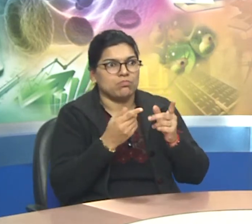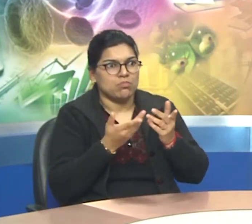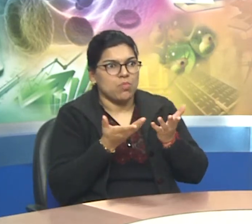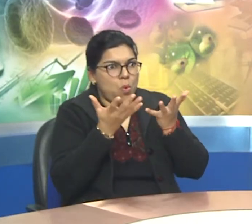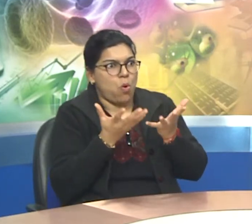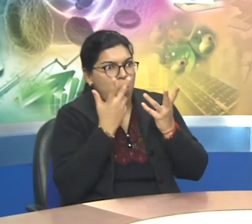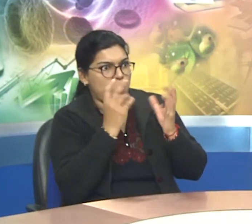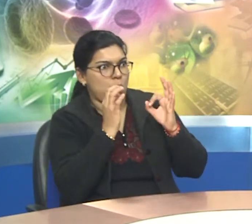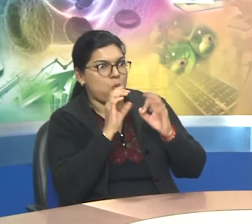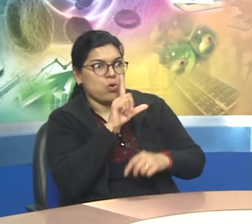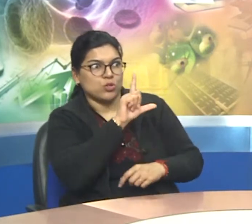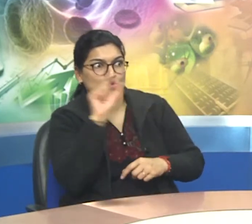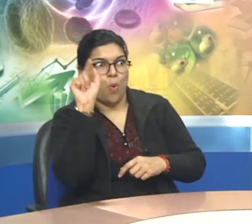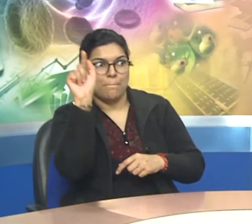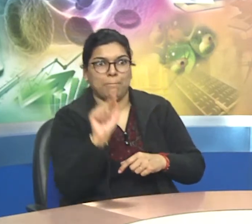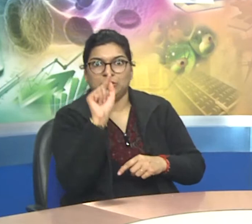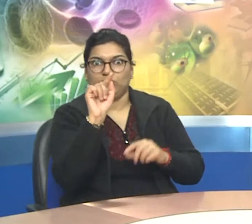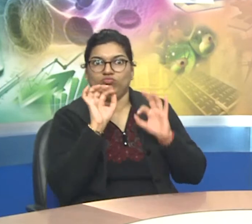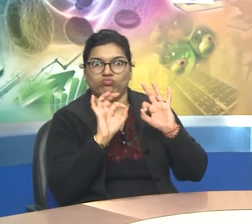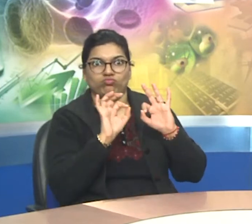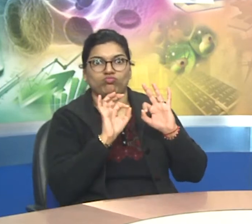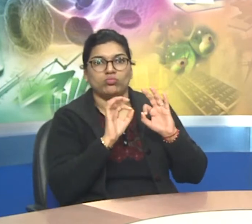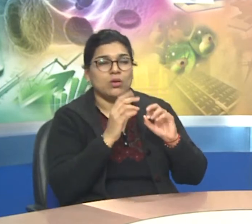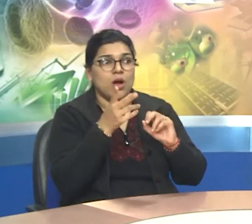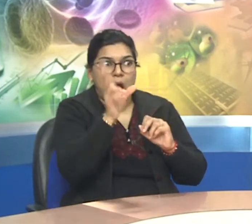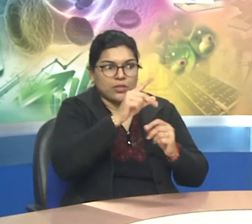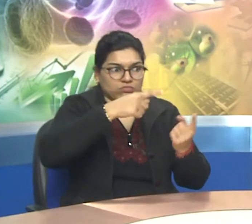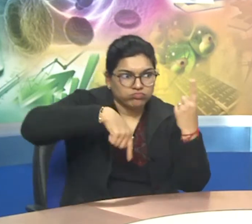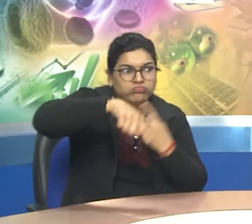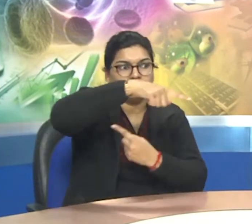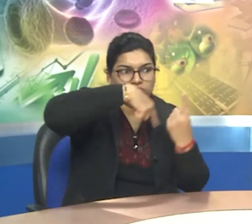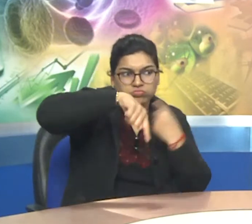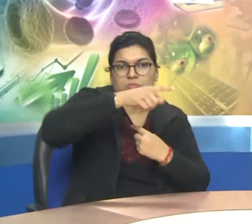was more, and in today's time the